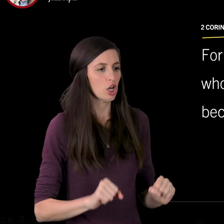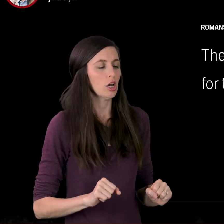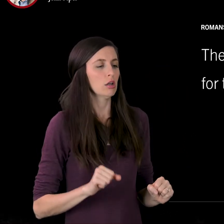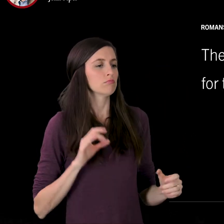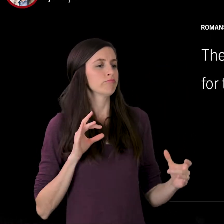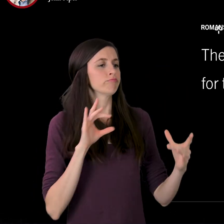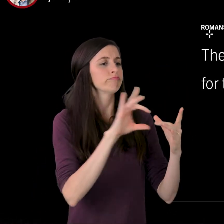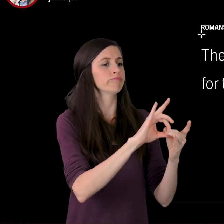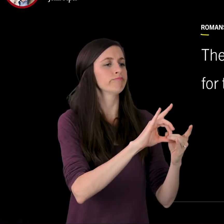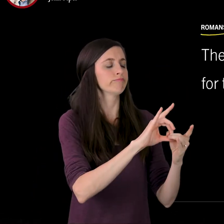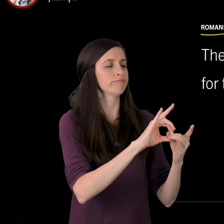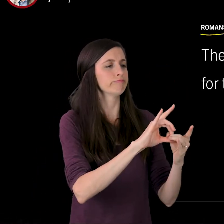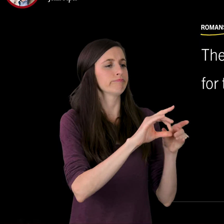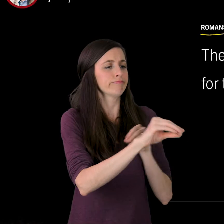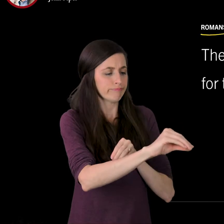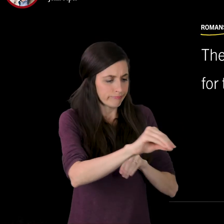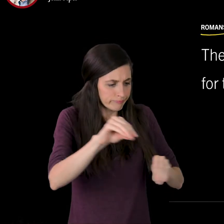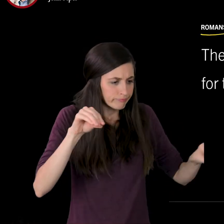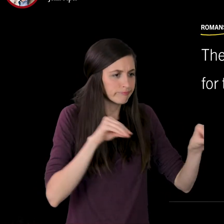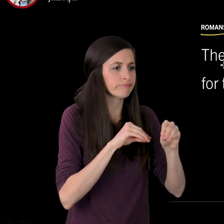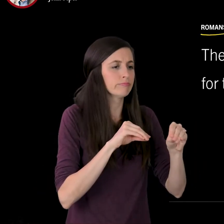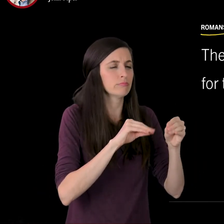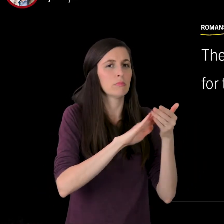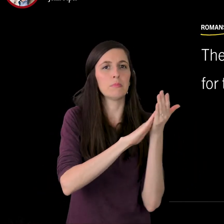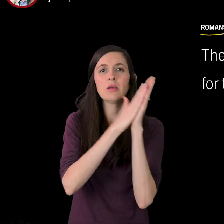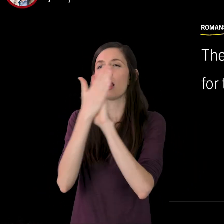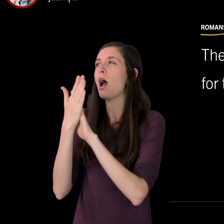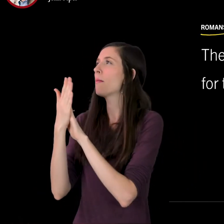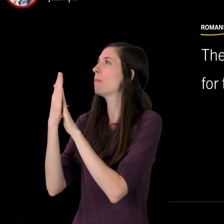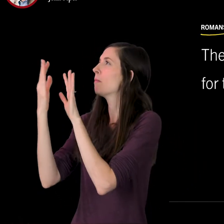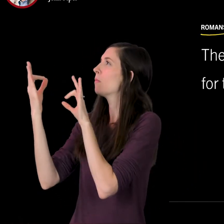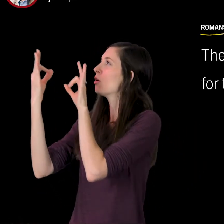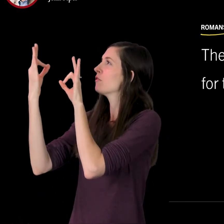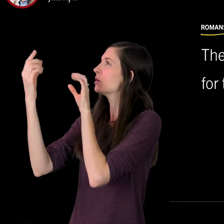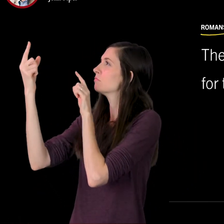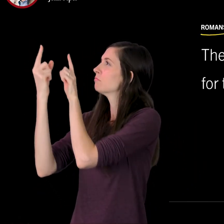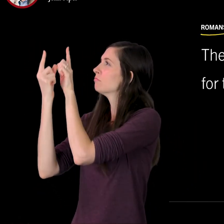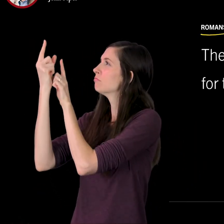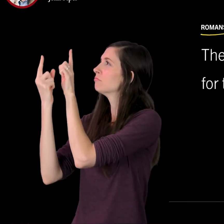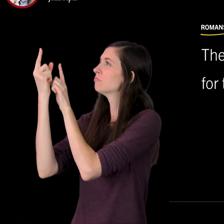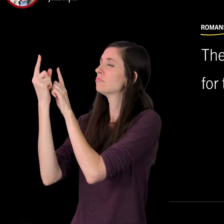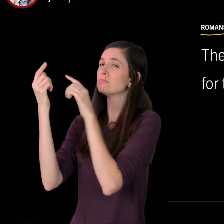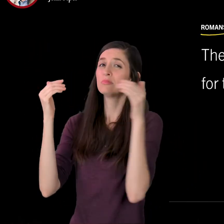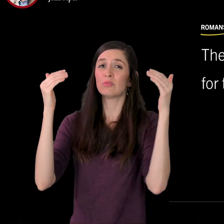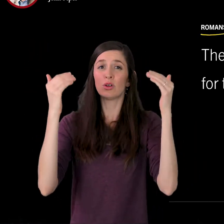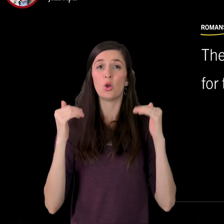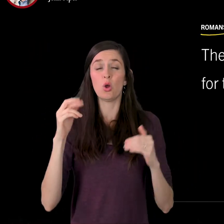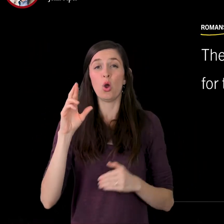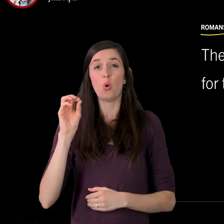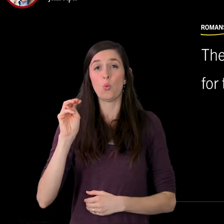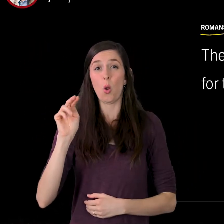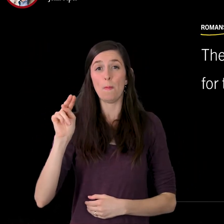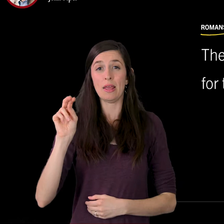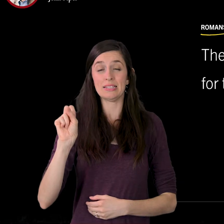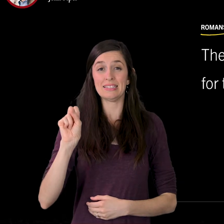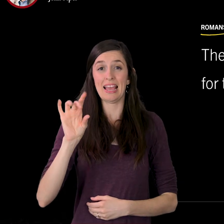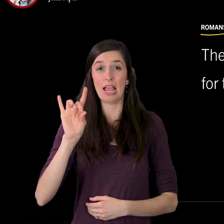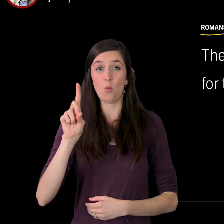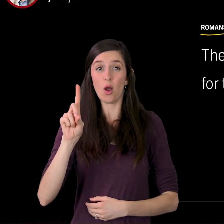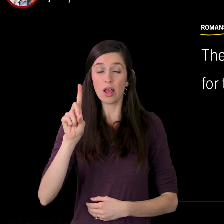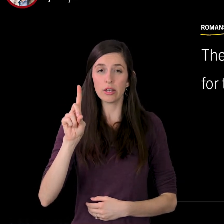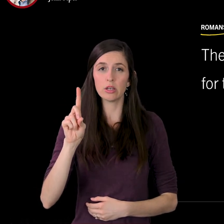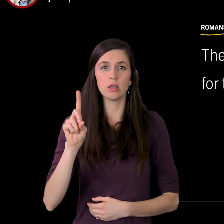Or Romans 8.1 There is therefore now no condemnation to those who are in